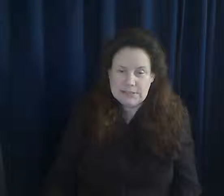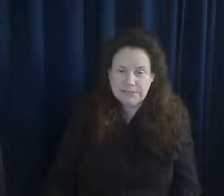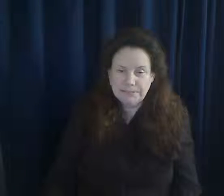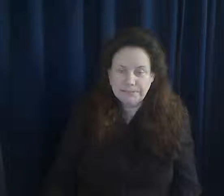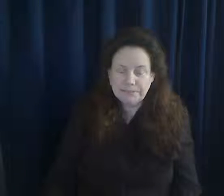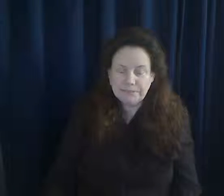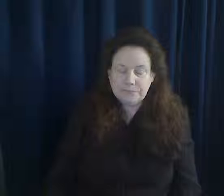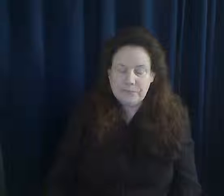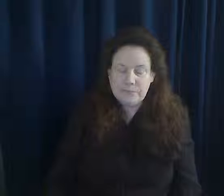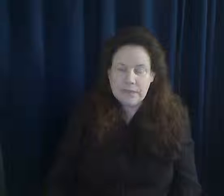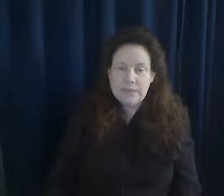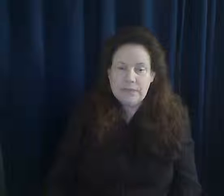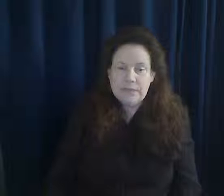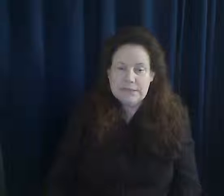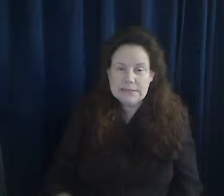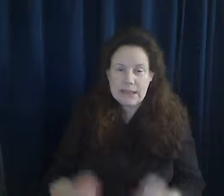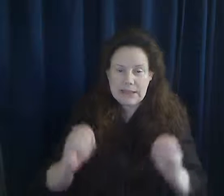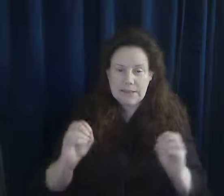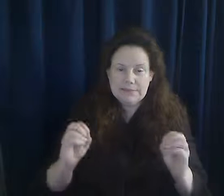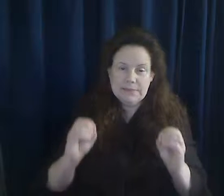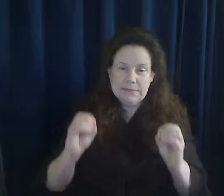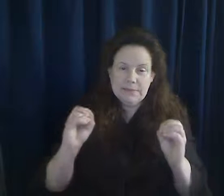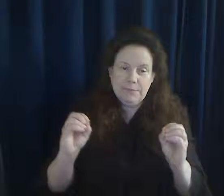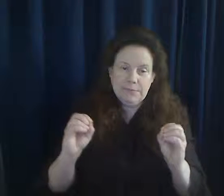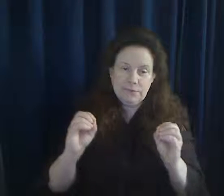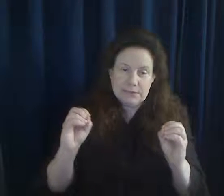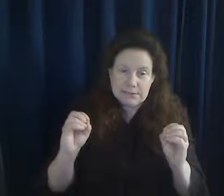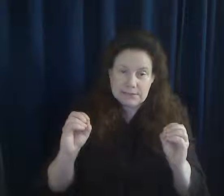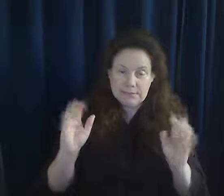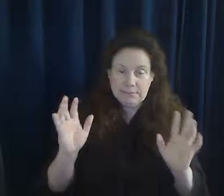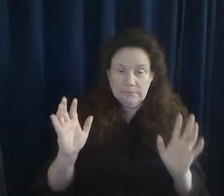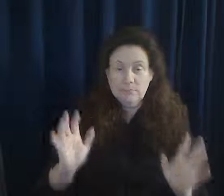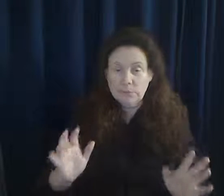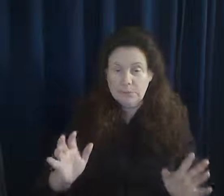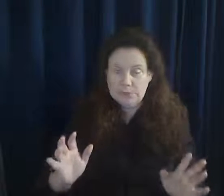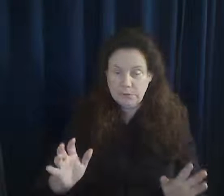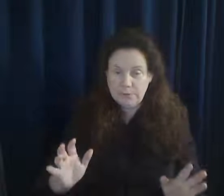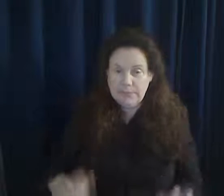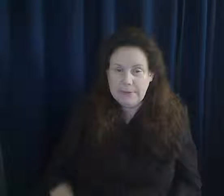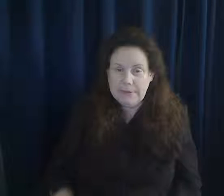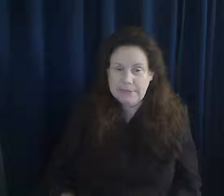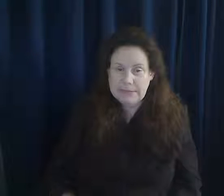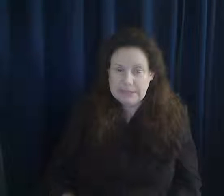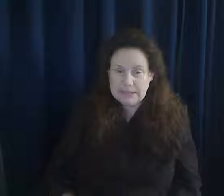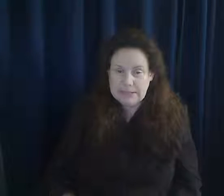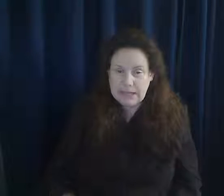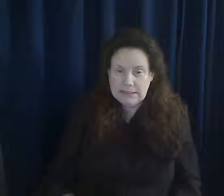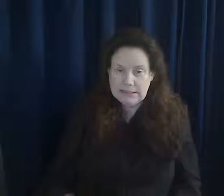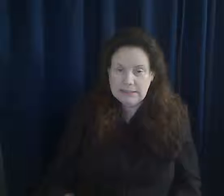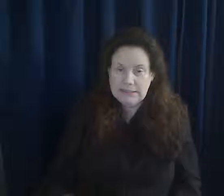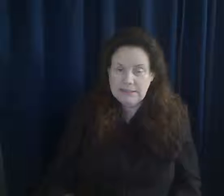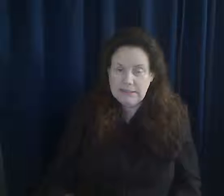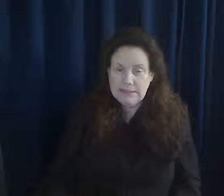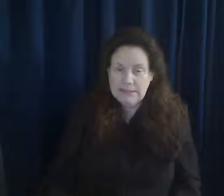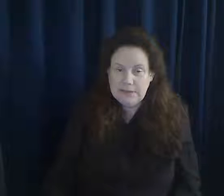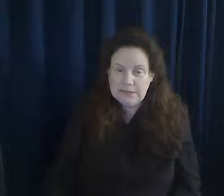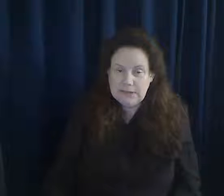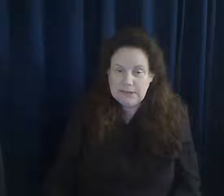Jesus. The sign, I've seen many people do this, which is pretty, but it is not a sign and it doesn't mean anything in sign